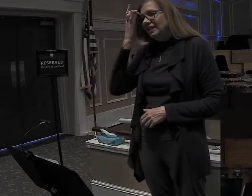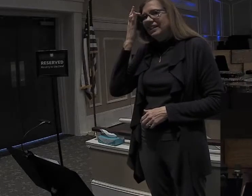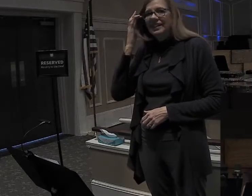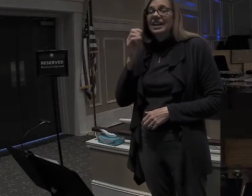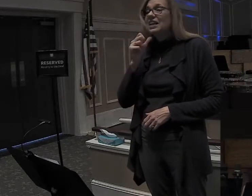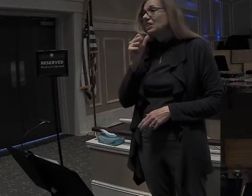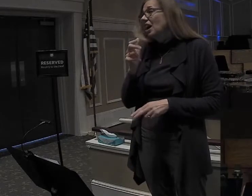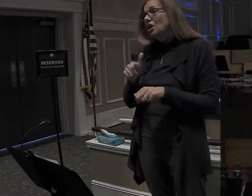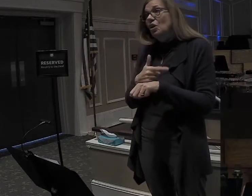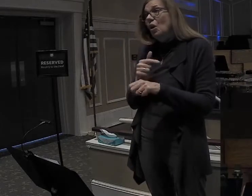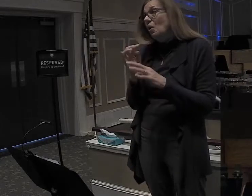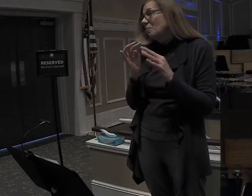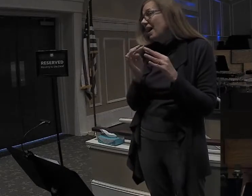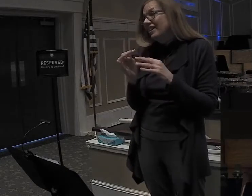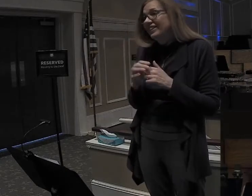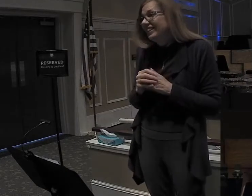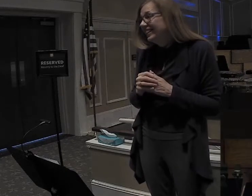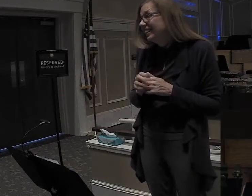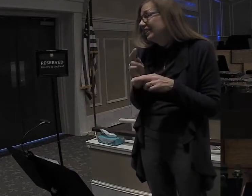very long battle.